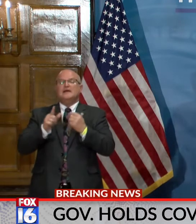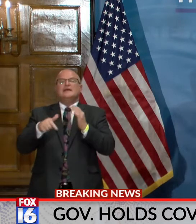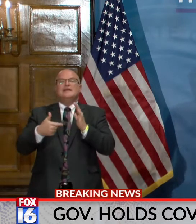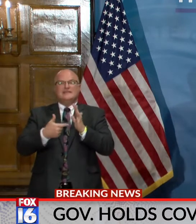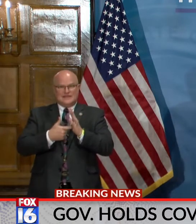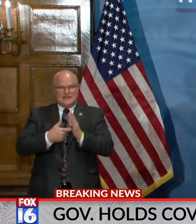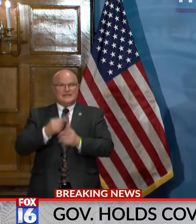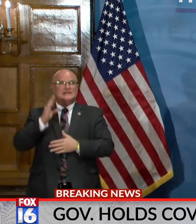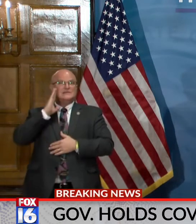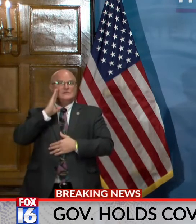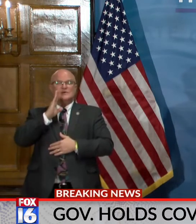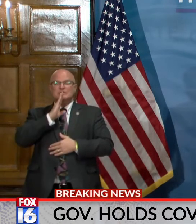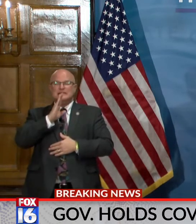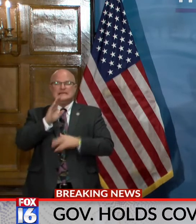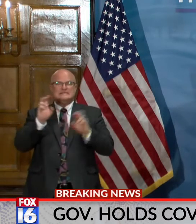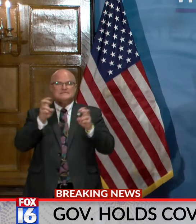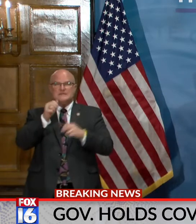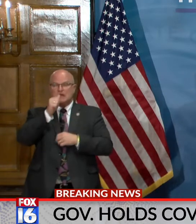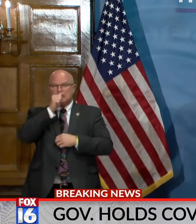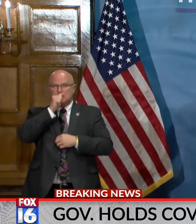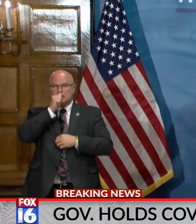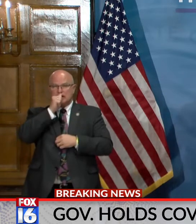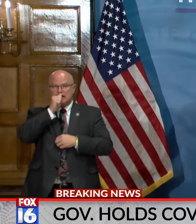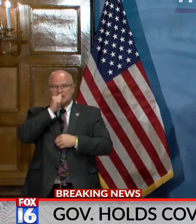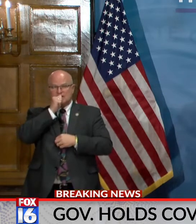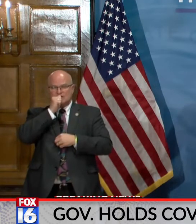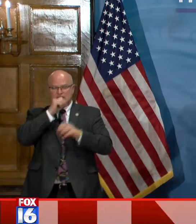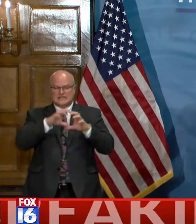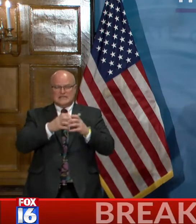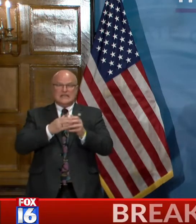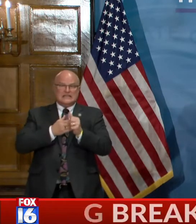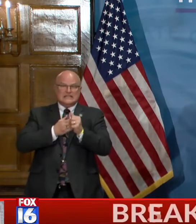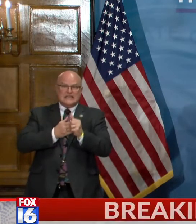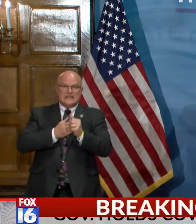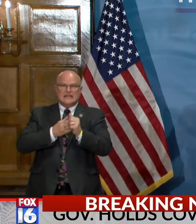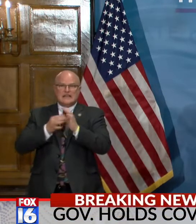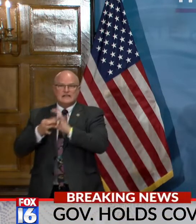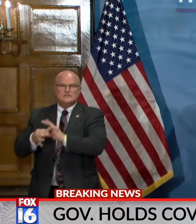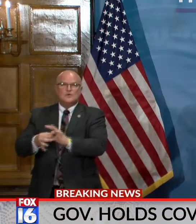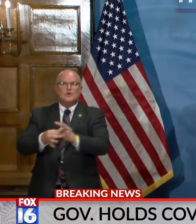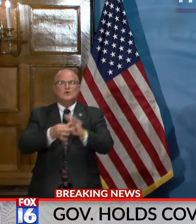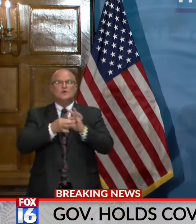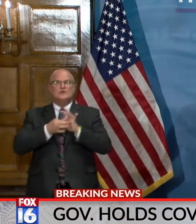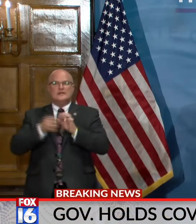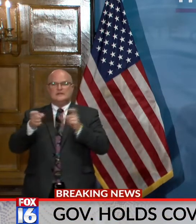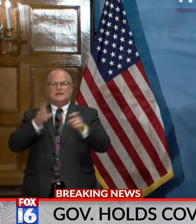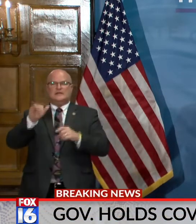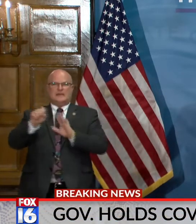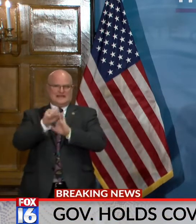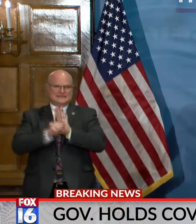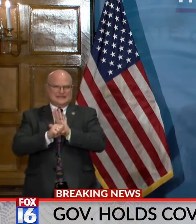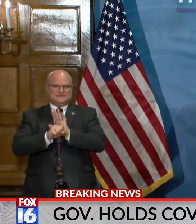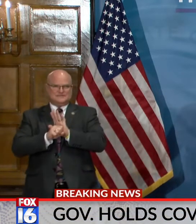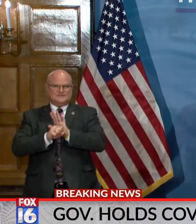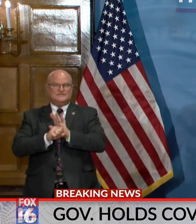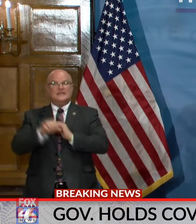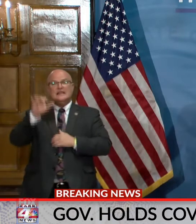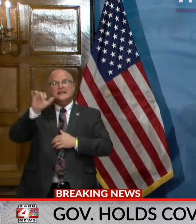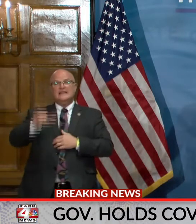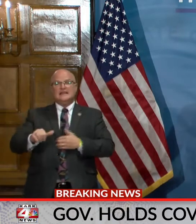a private sector-led effort that is coordinated and directed by the state. And so